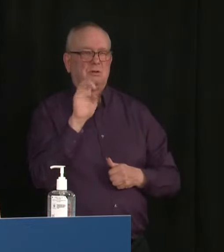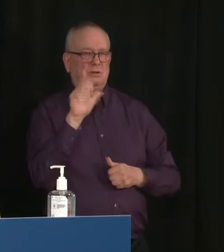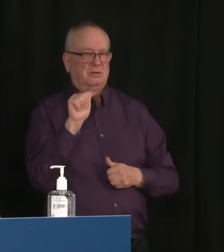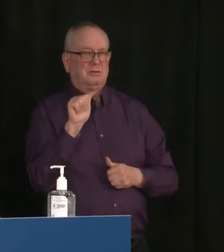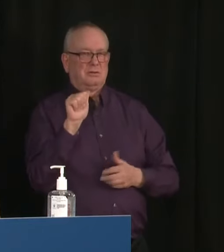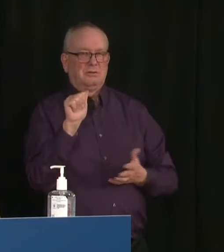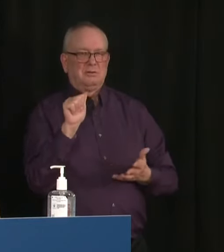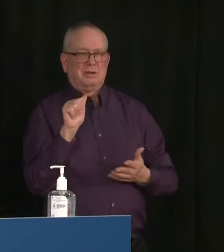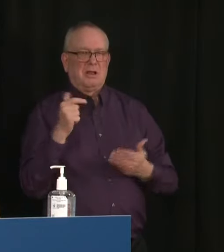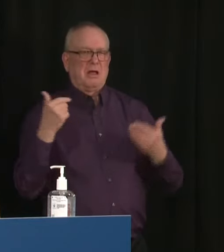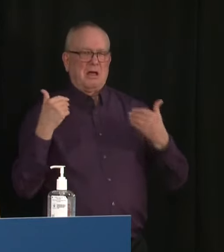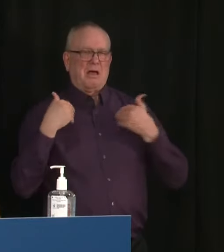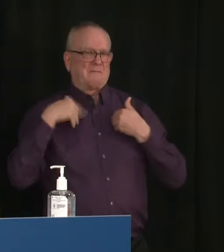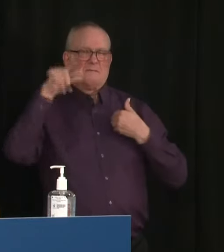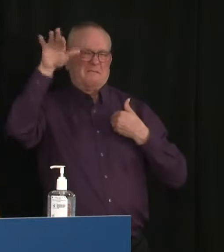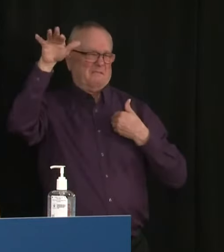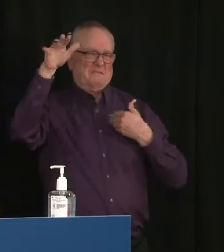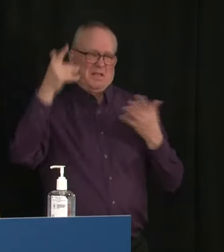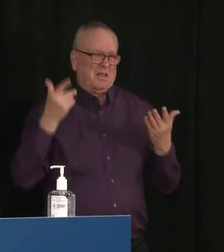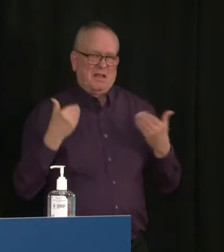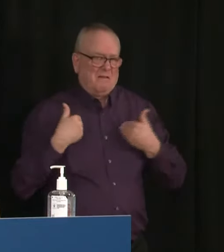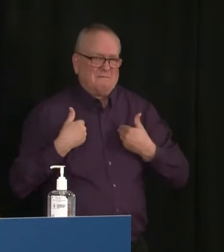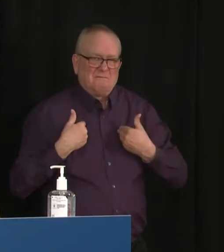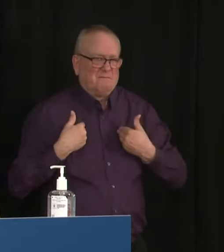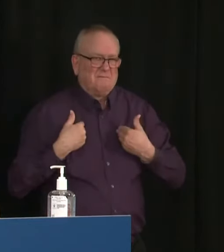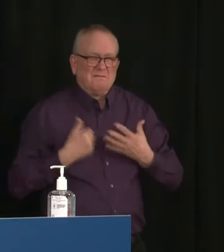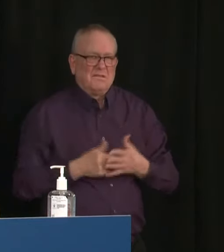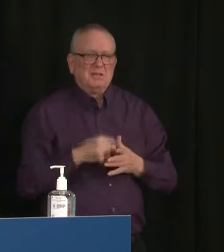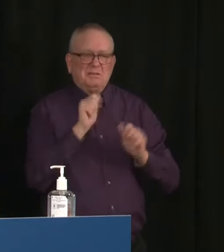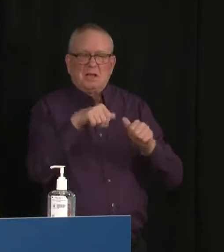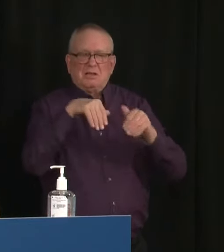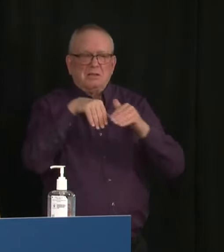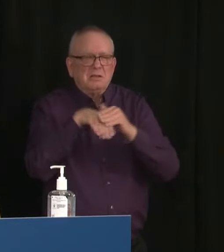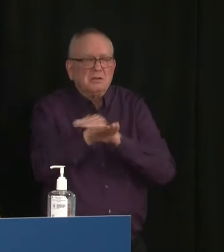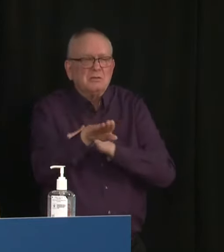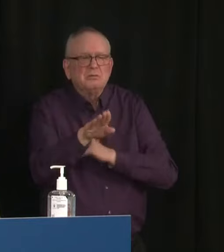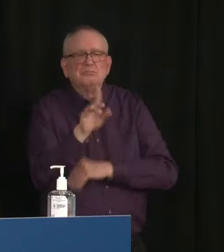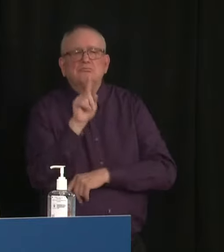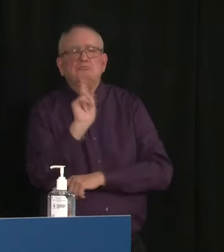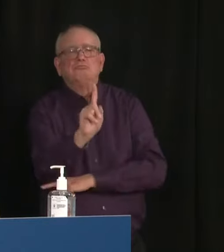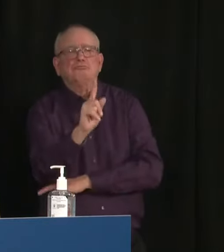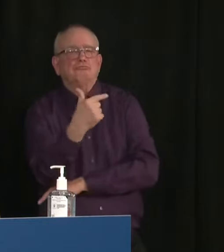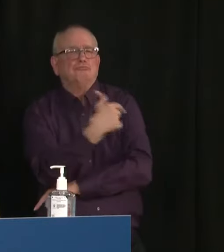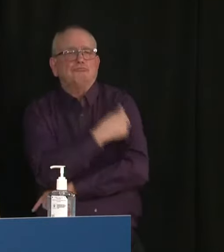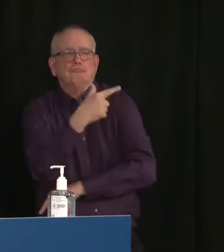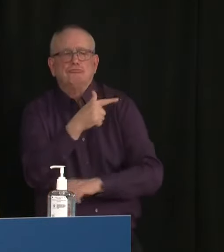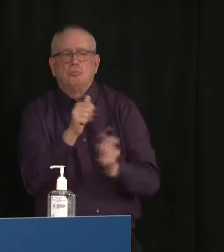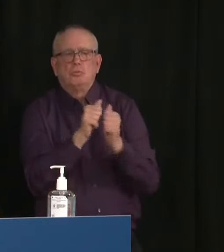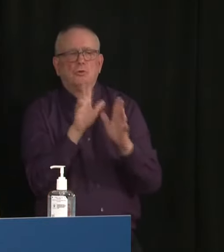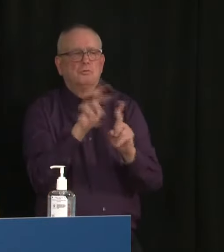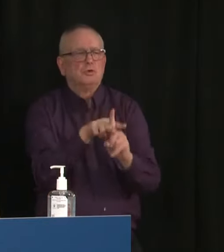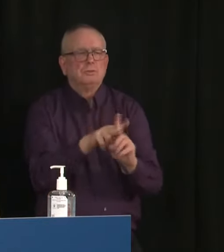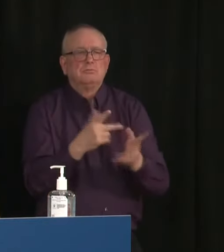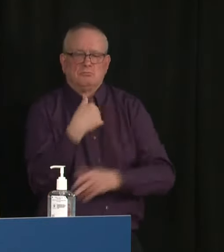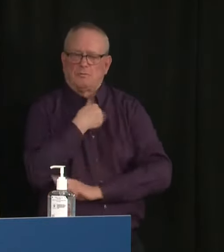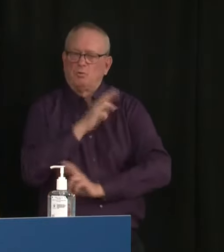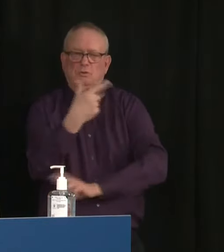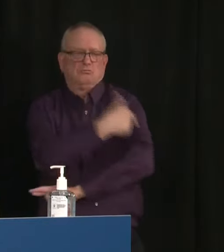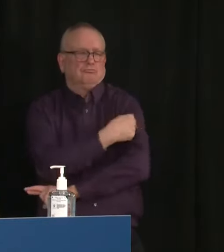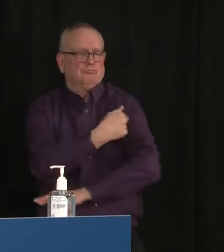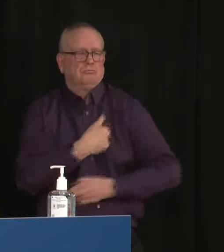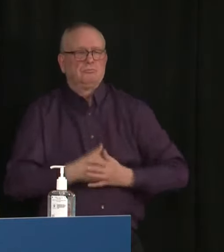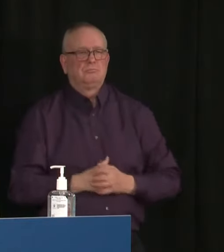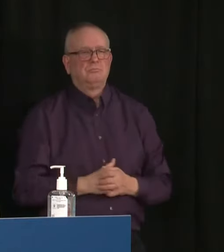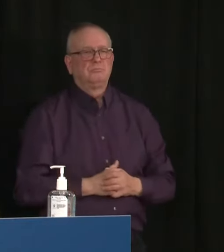that can be accessed with a low barrier way through the walk-in clinics that are currently happening in Fort McMurray. James, is